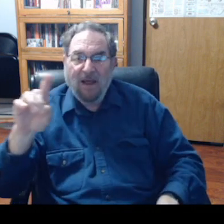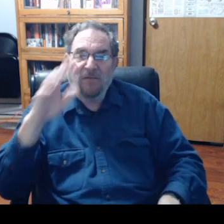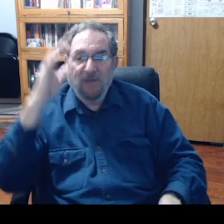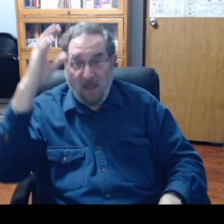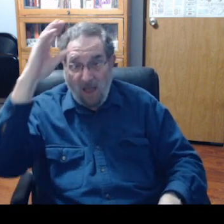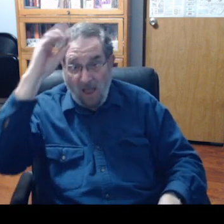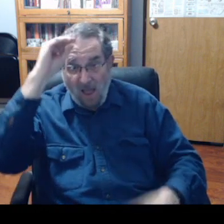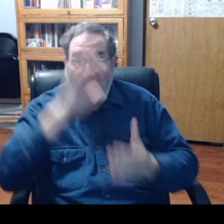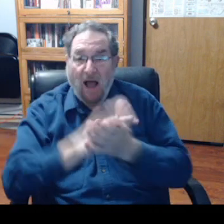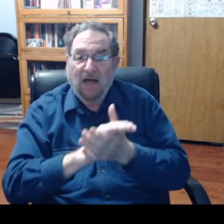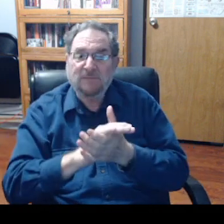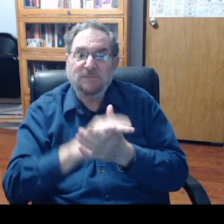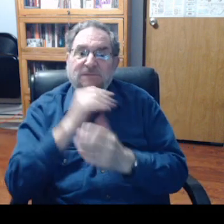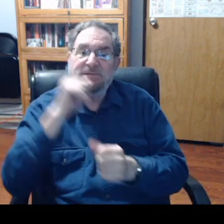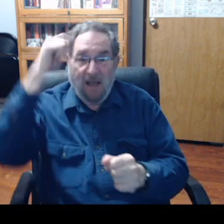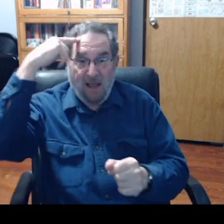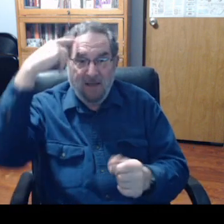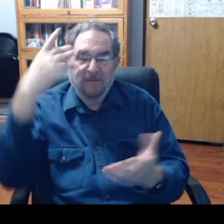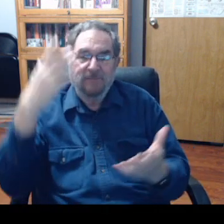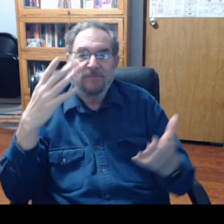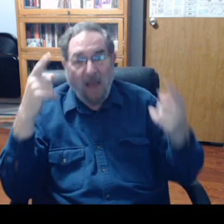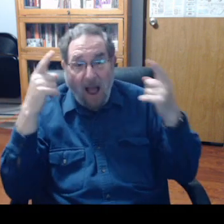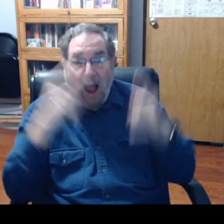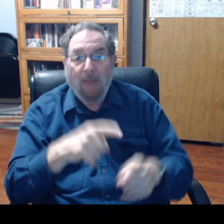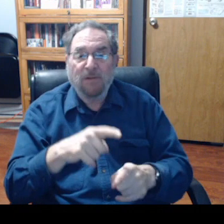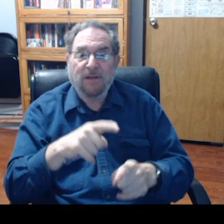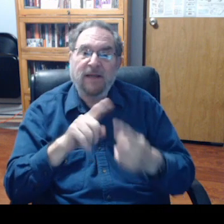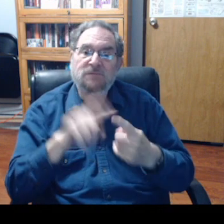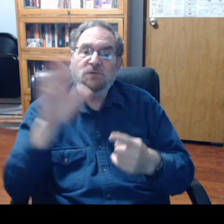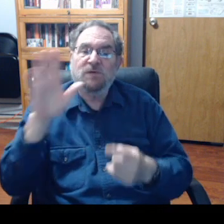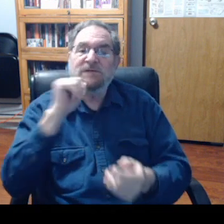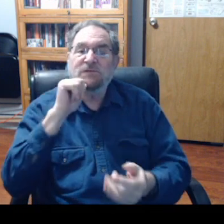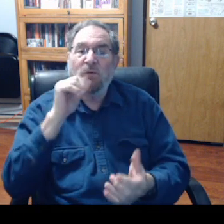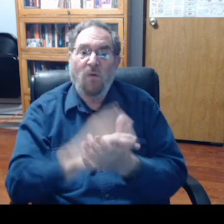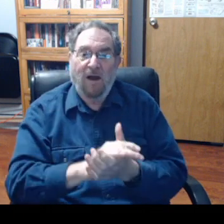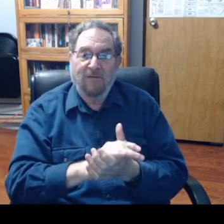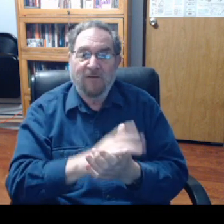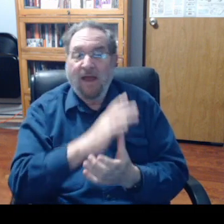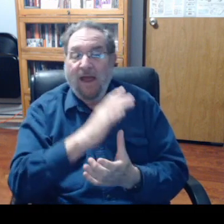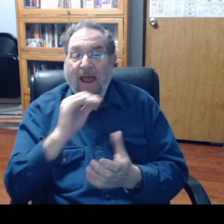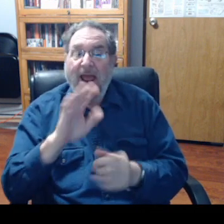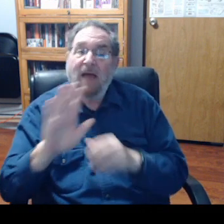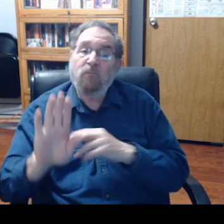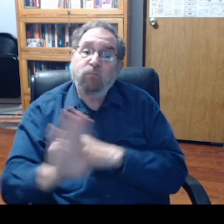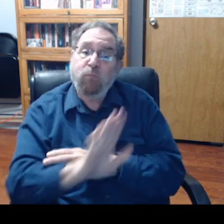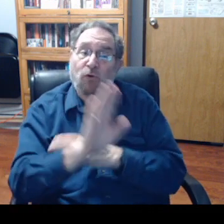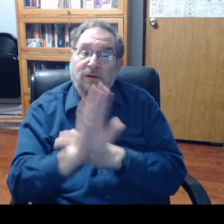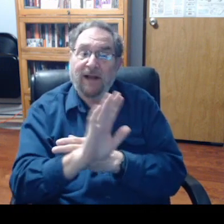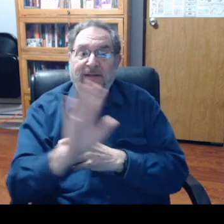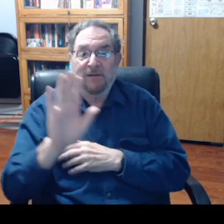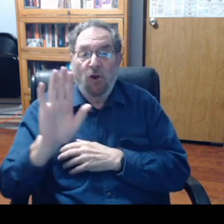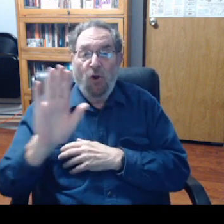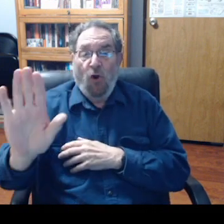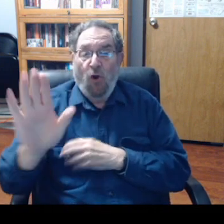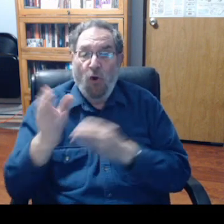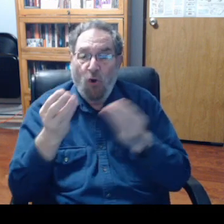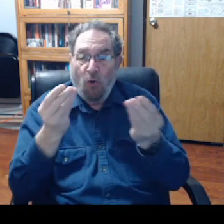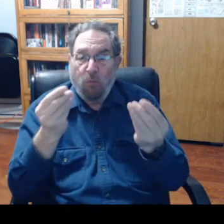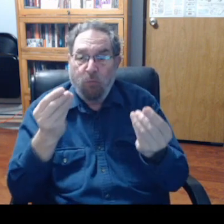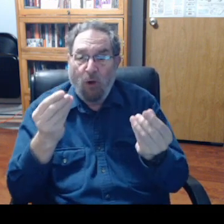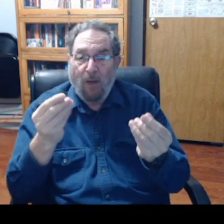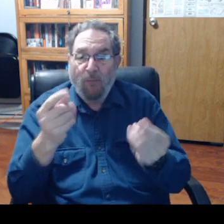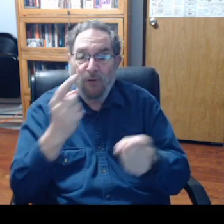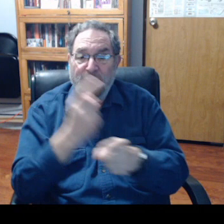spelled out the husband's obligation to his wife and protected